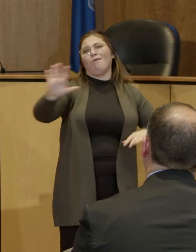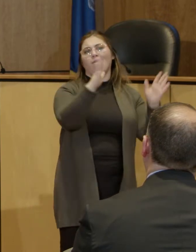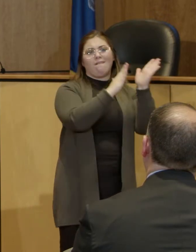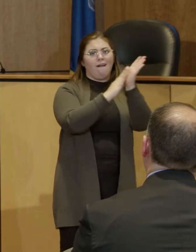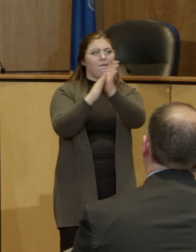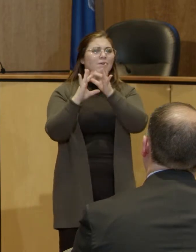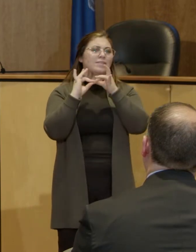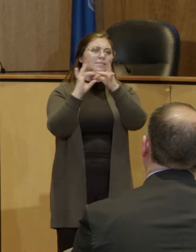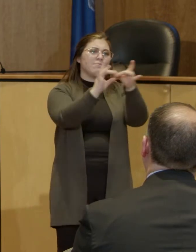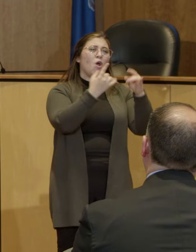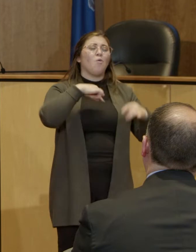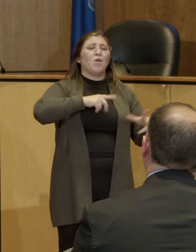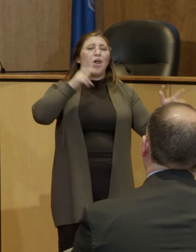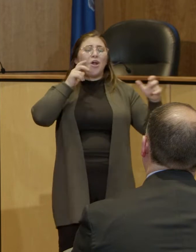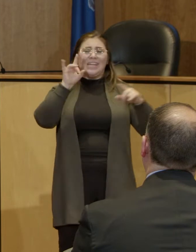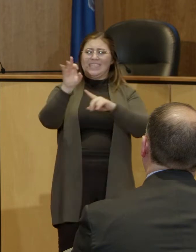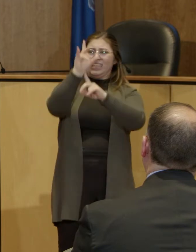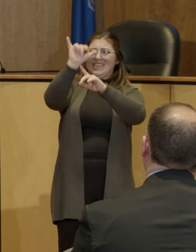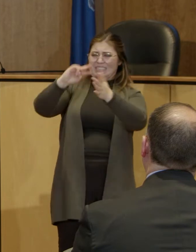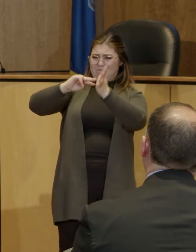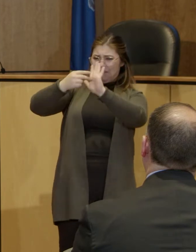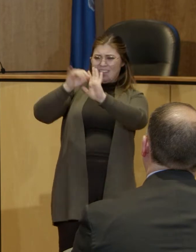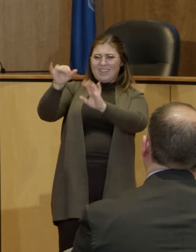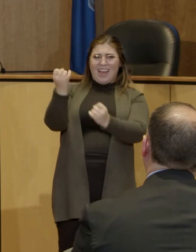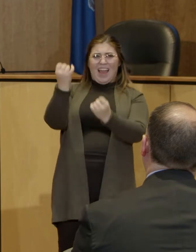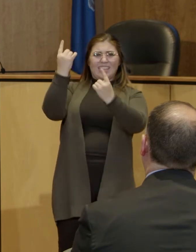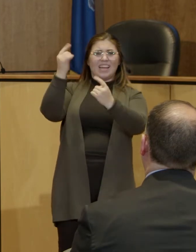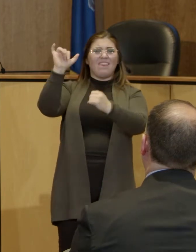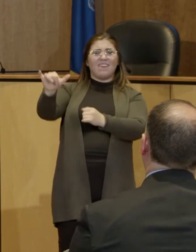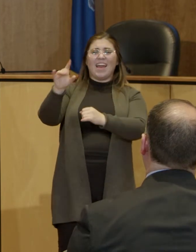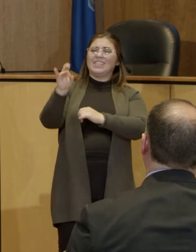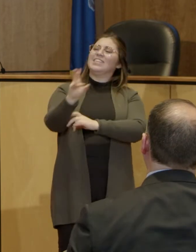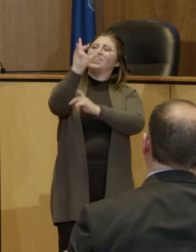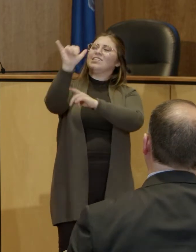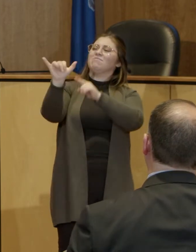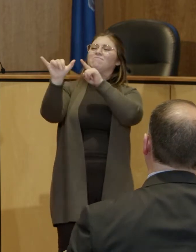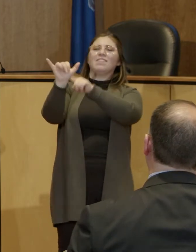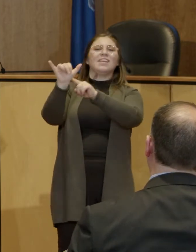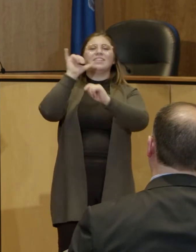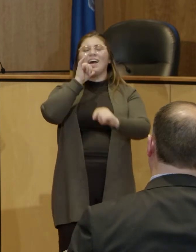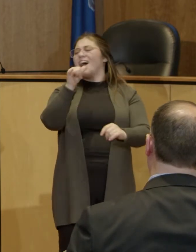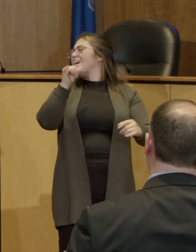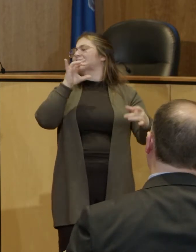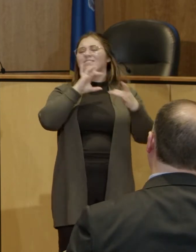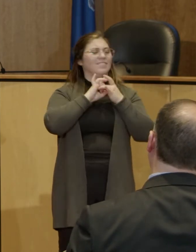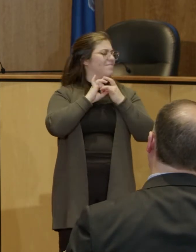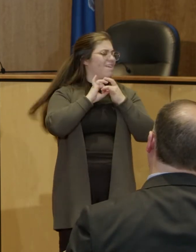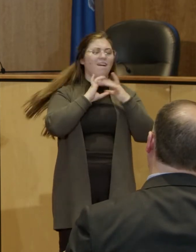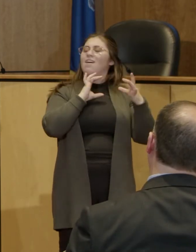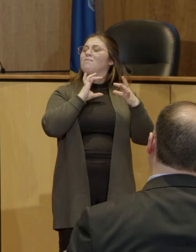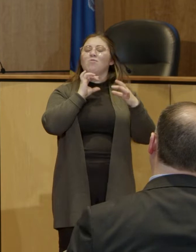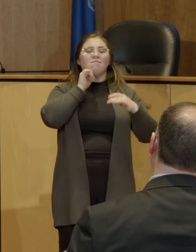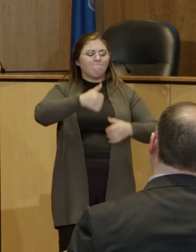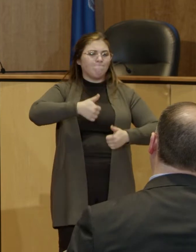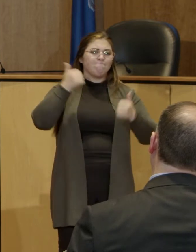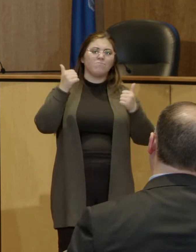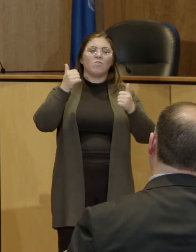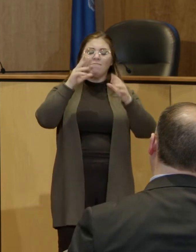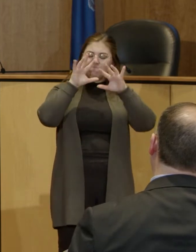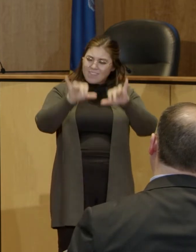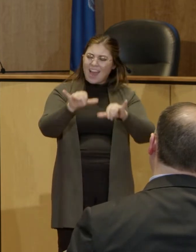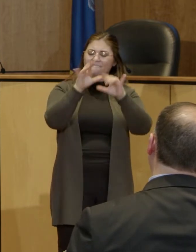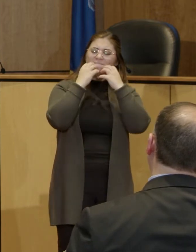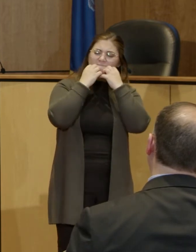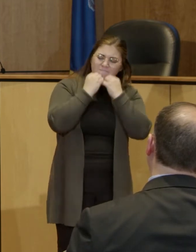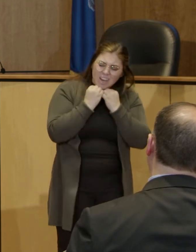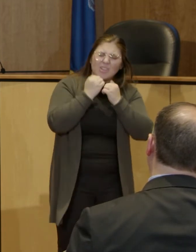We've heard about what dignity means and the idea that dignity is the undeniable, irrefutable value that each